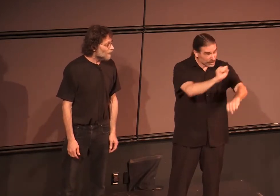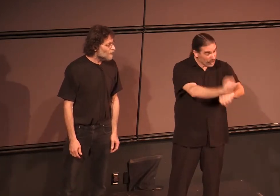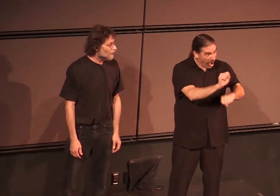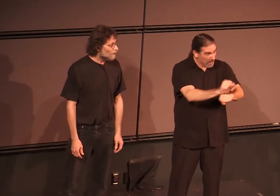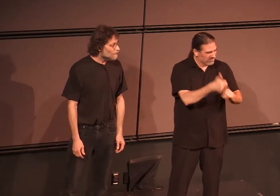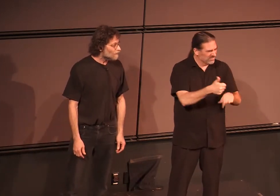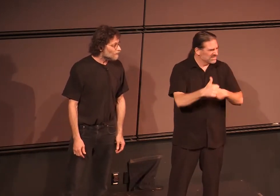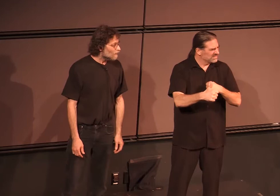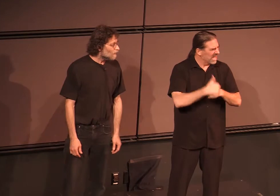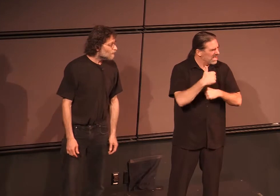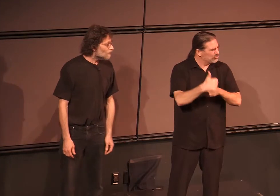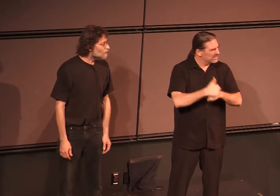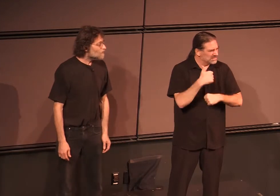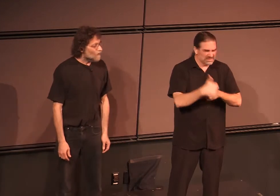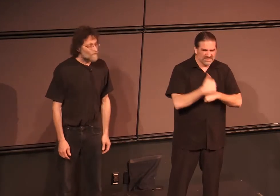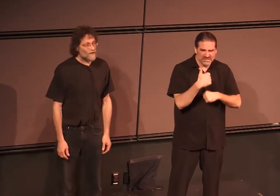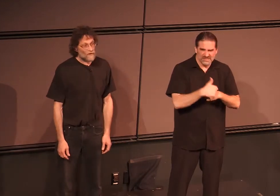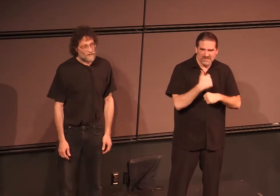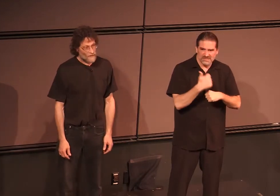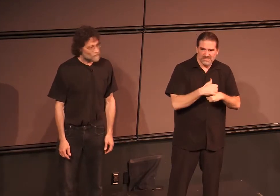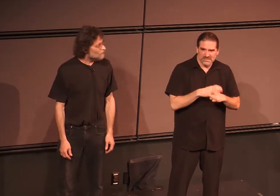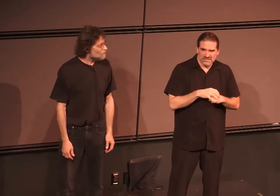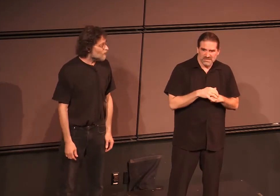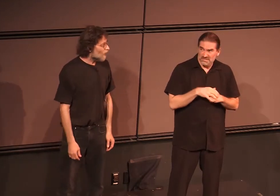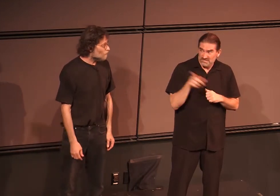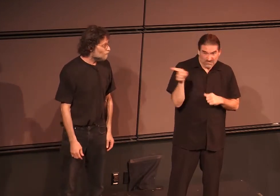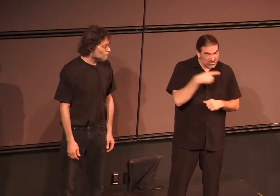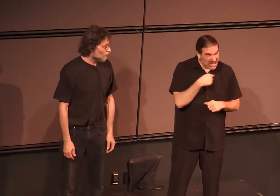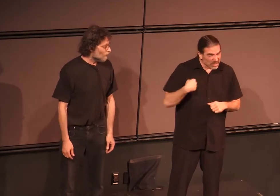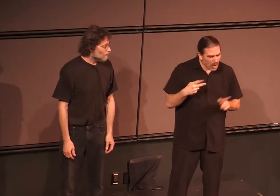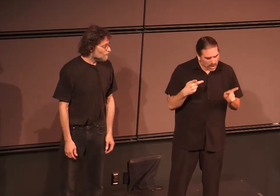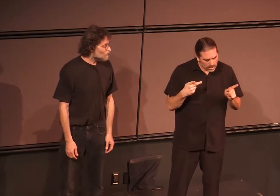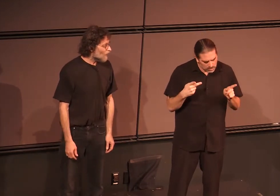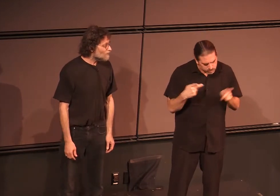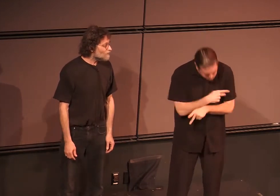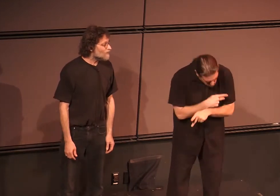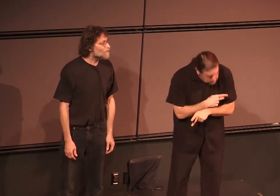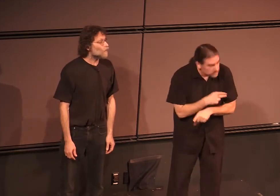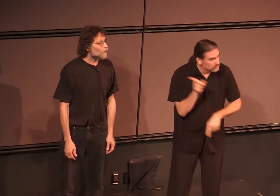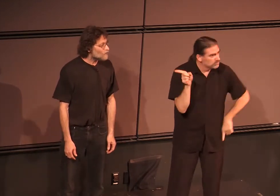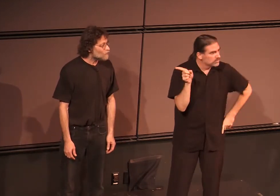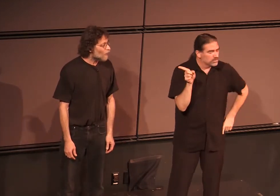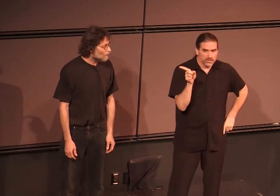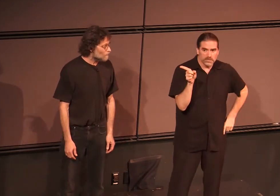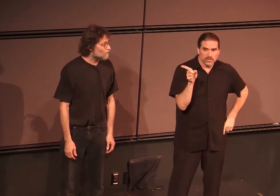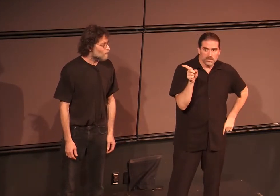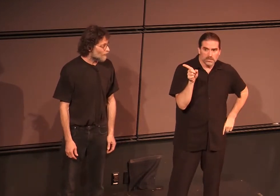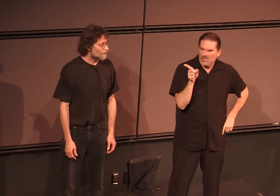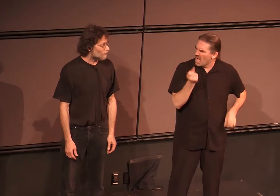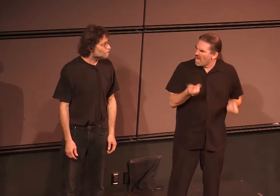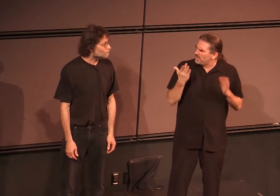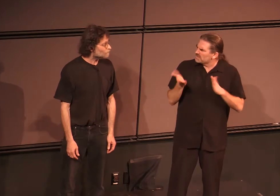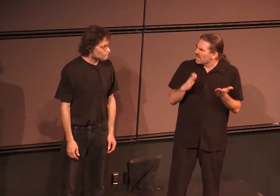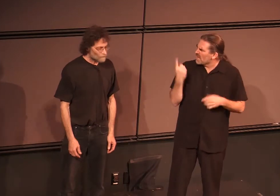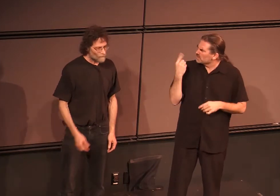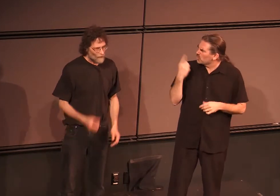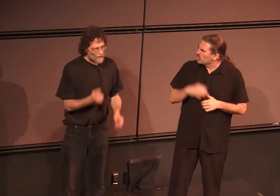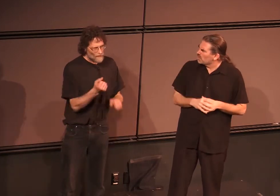And it's a very dangerous job. The Chinese have the worst record for mining.